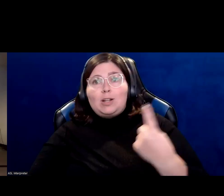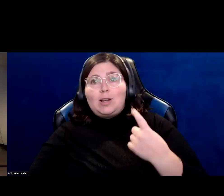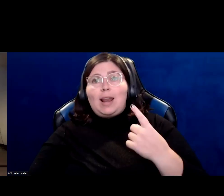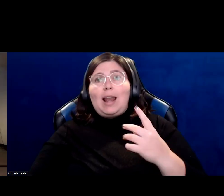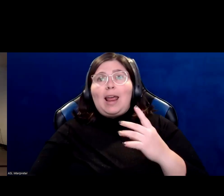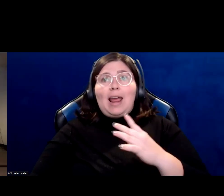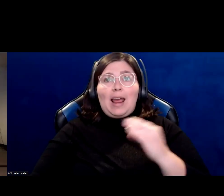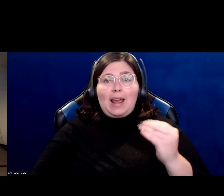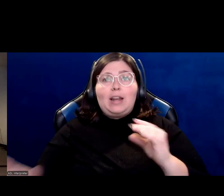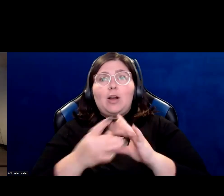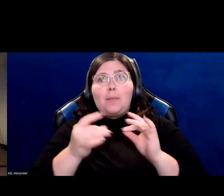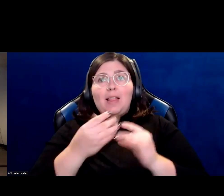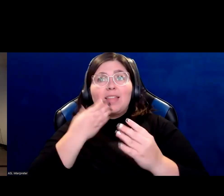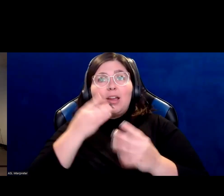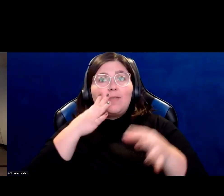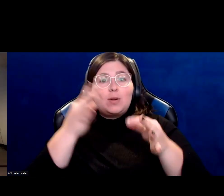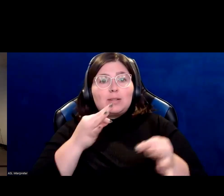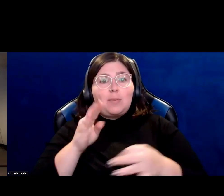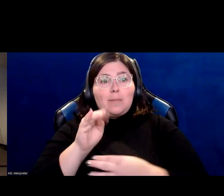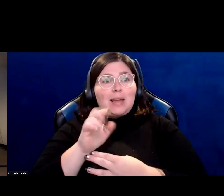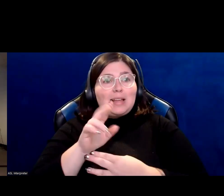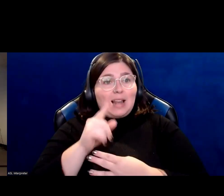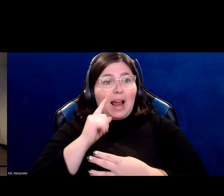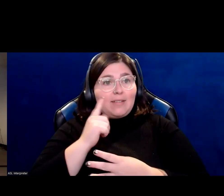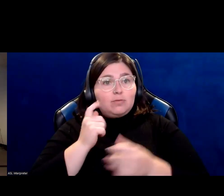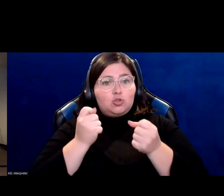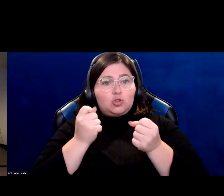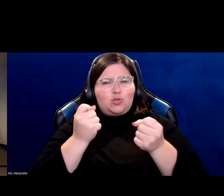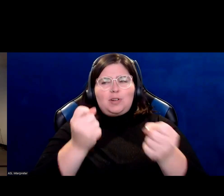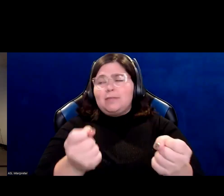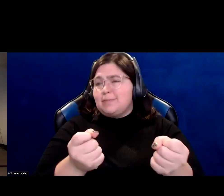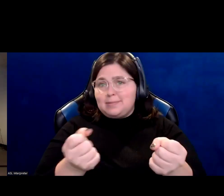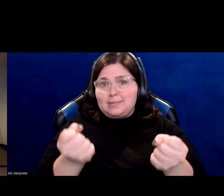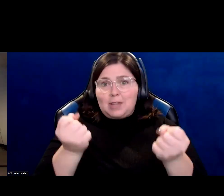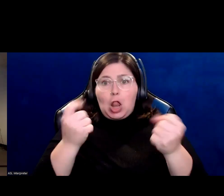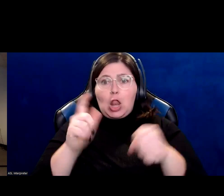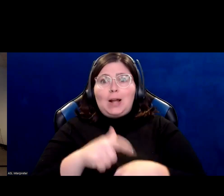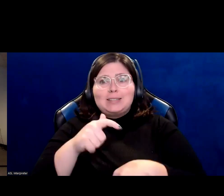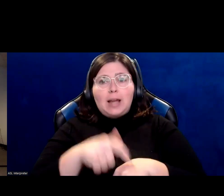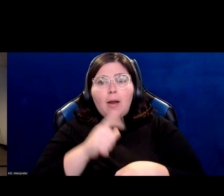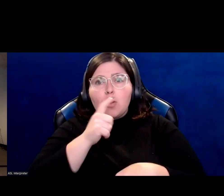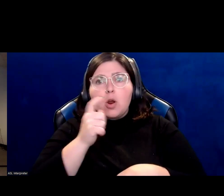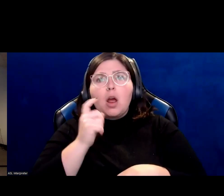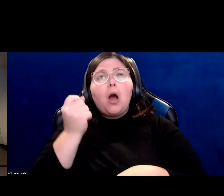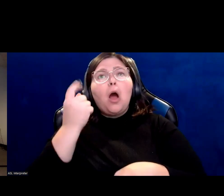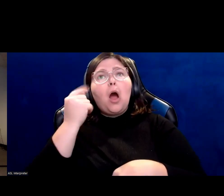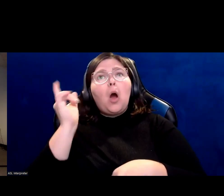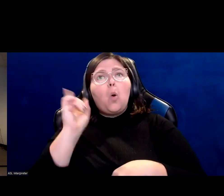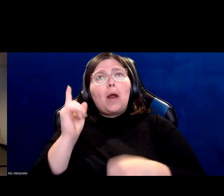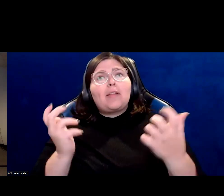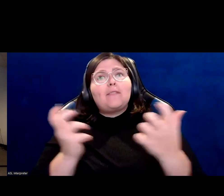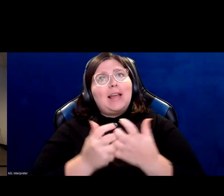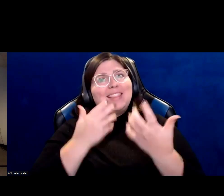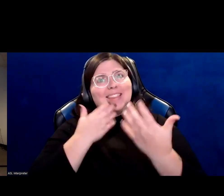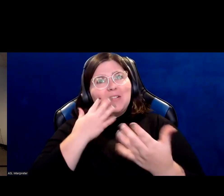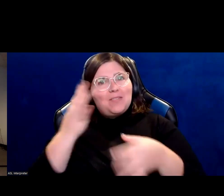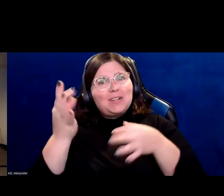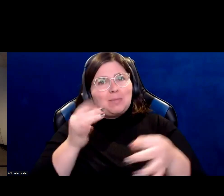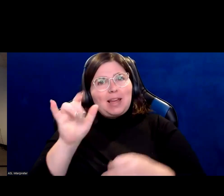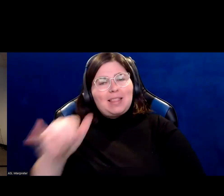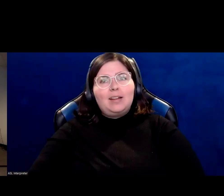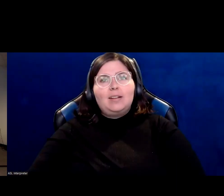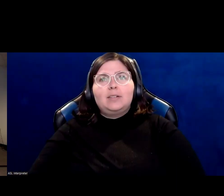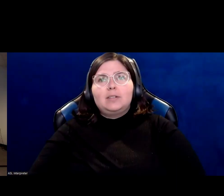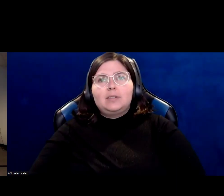explaining the basins. I too have driven by them for a long time and didn't really understand where they fit in. So thank you. What's